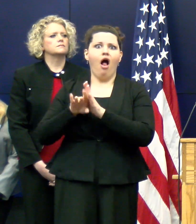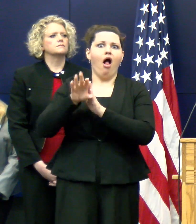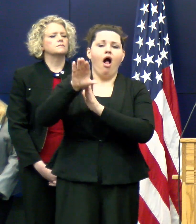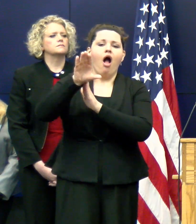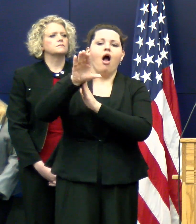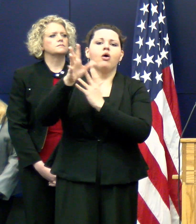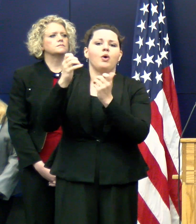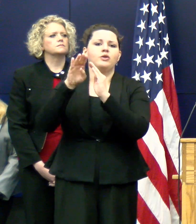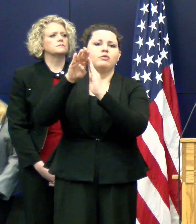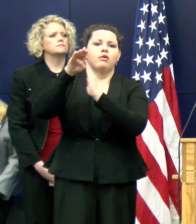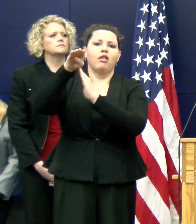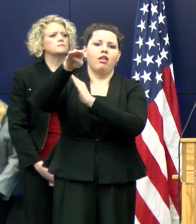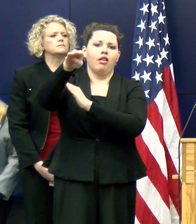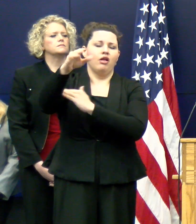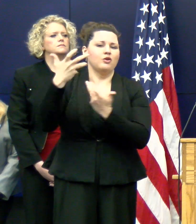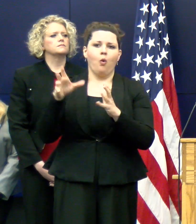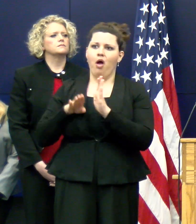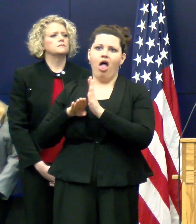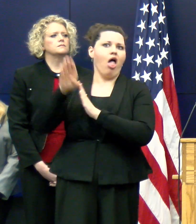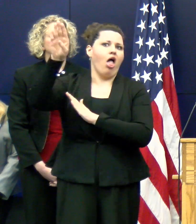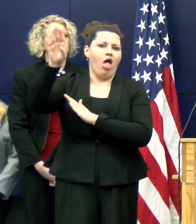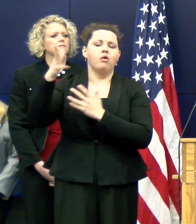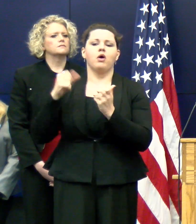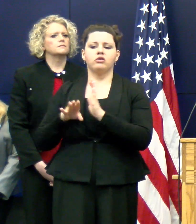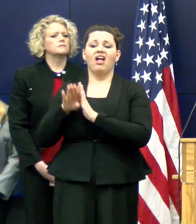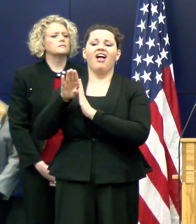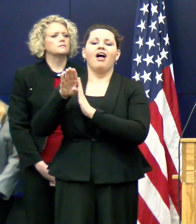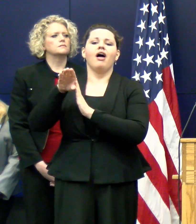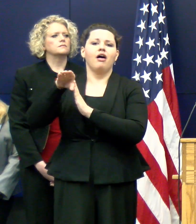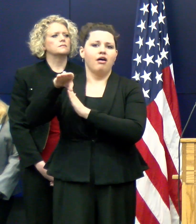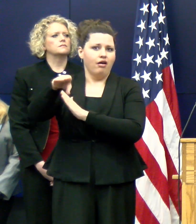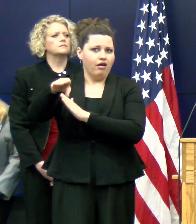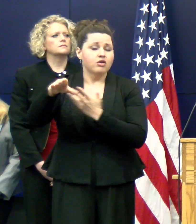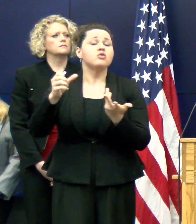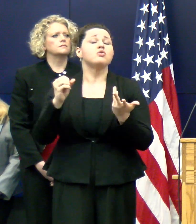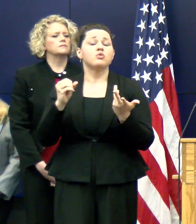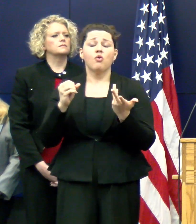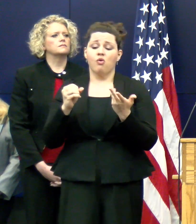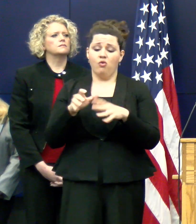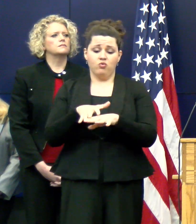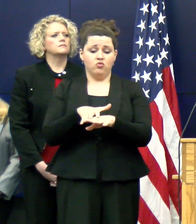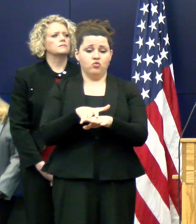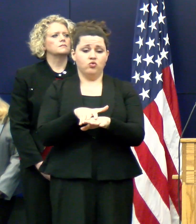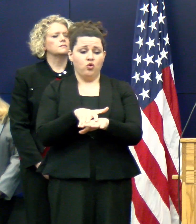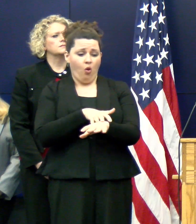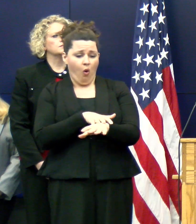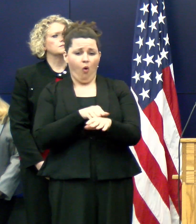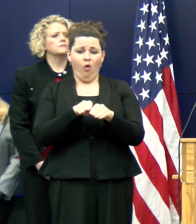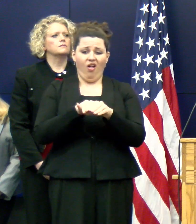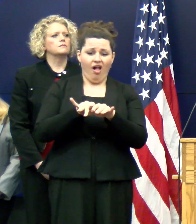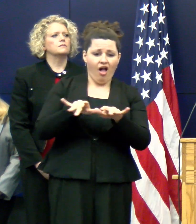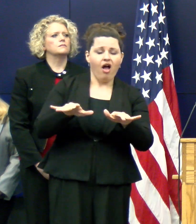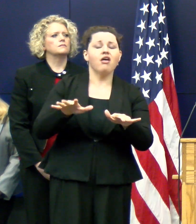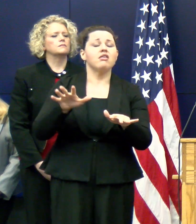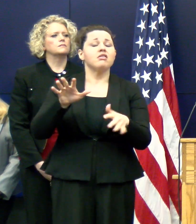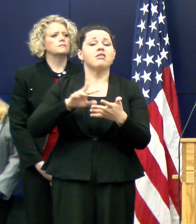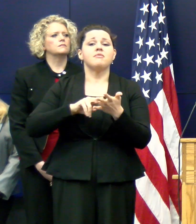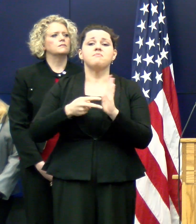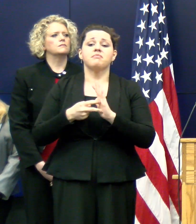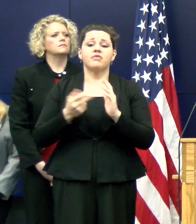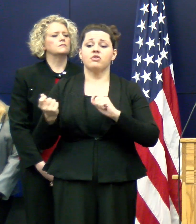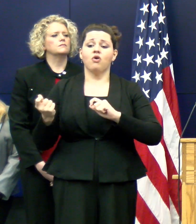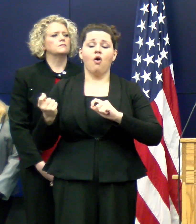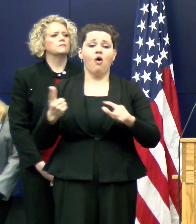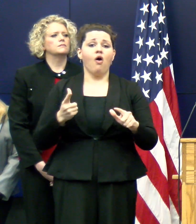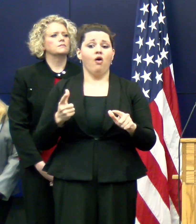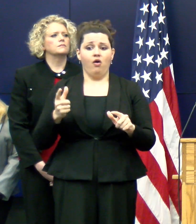the likelihood of a rapid spike in cases. Slowing down and spreading out transmission of a virus is then going to allow all